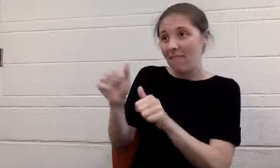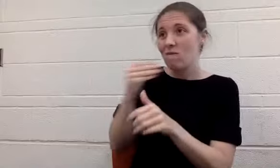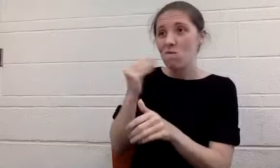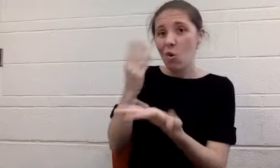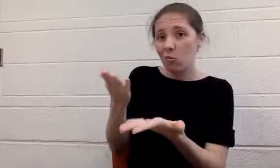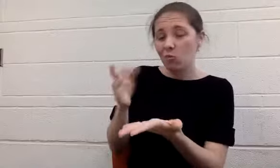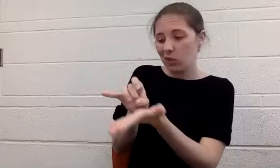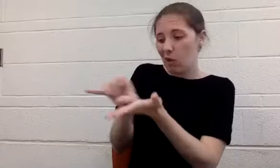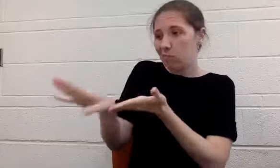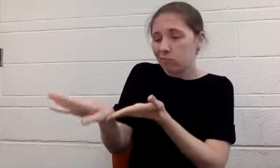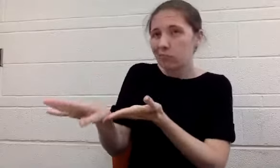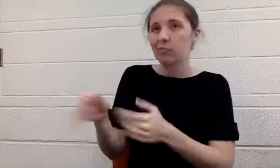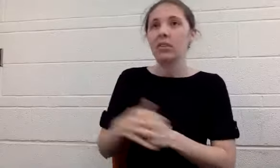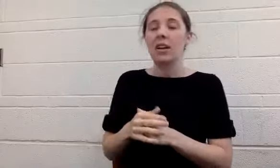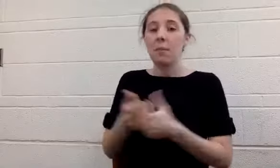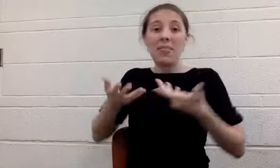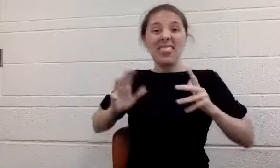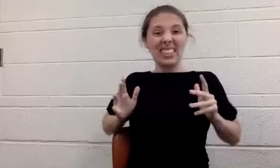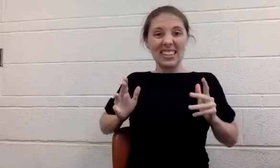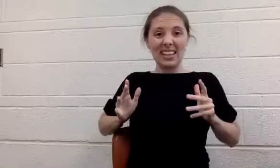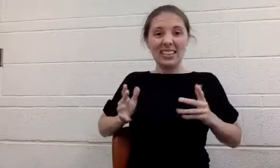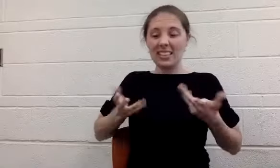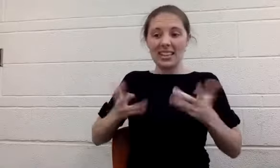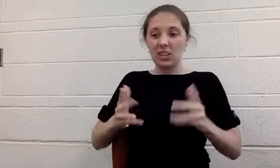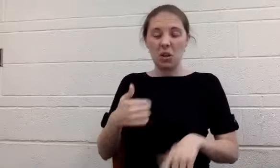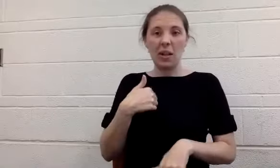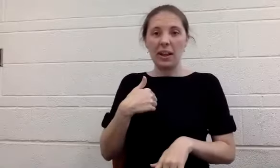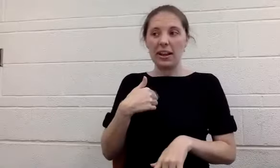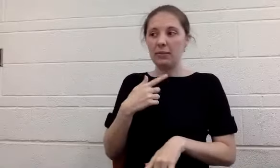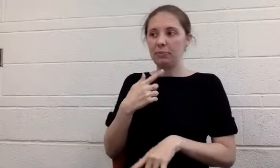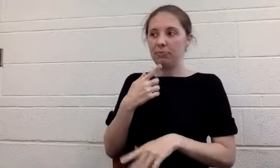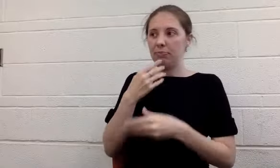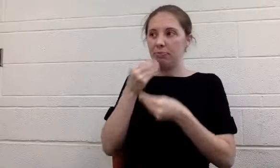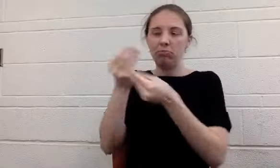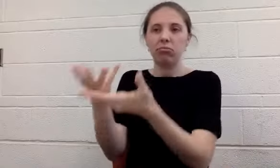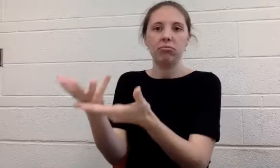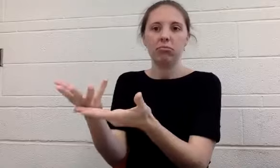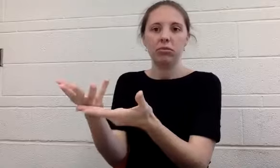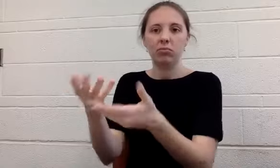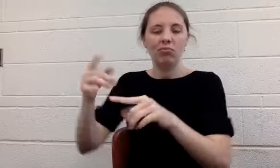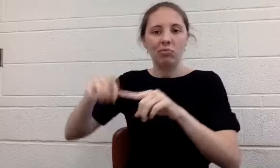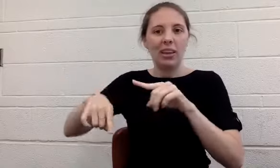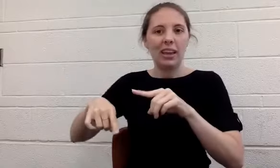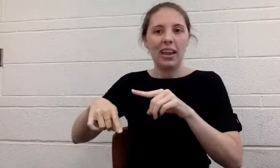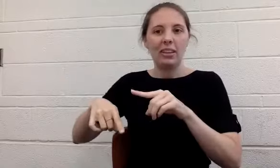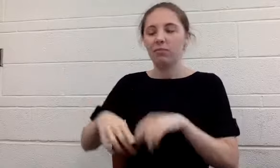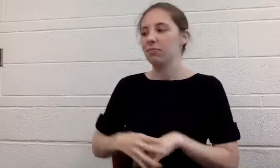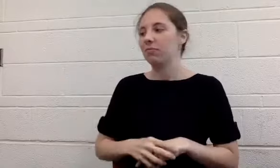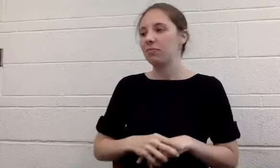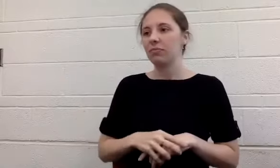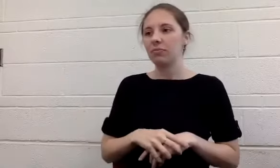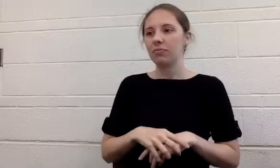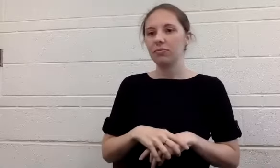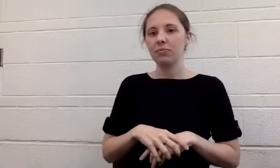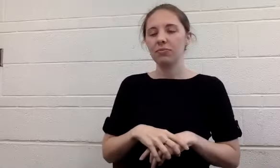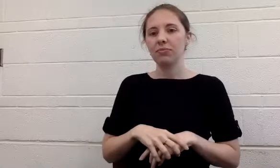mind right now. You go ahead and tell me you haven't done a thing. I don't care. I don't need to prove it to you. I just need to let you know that I know that